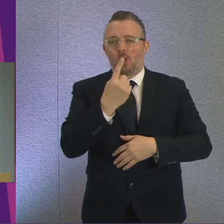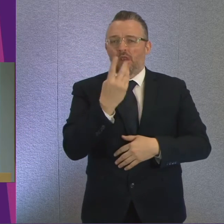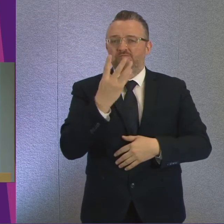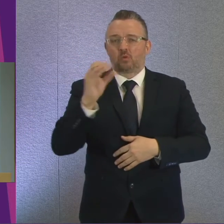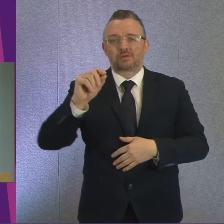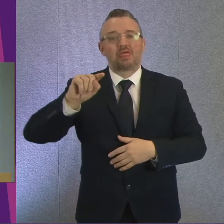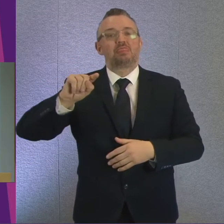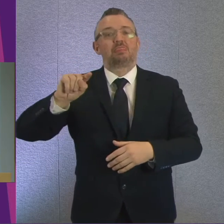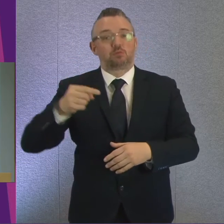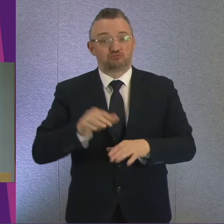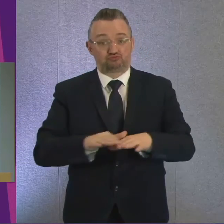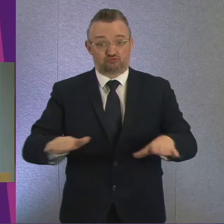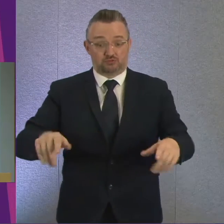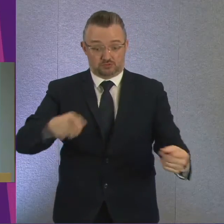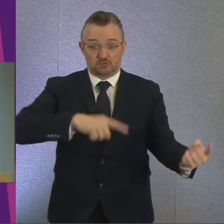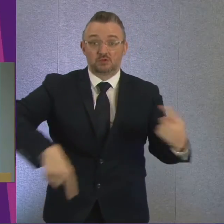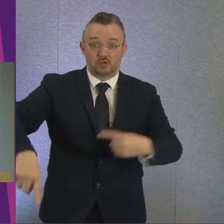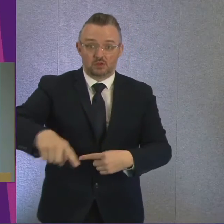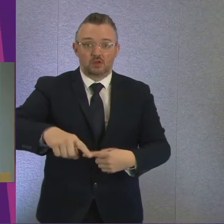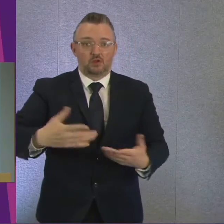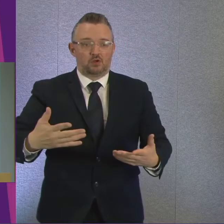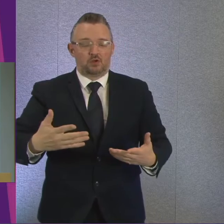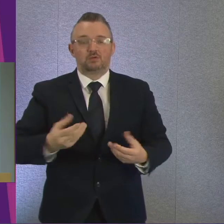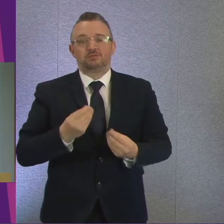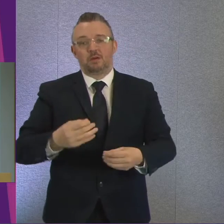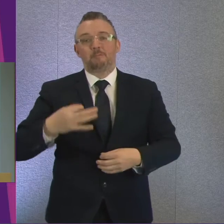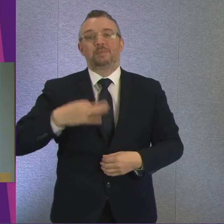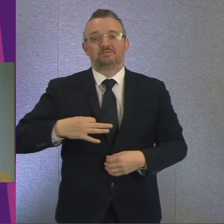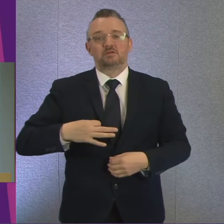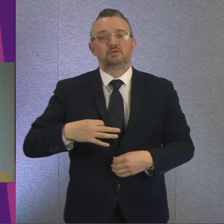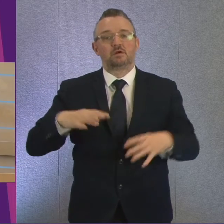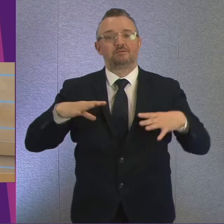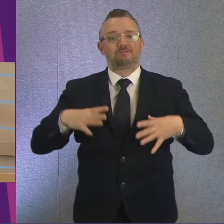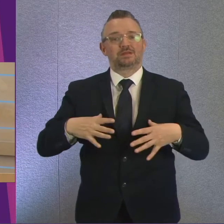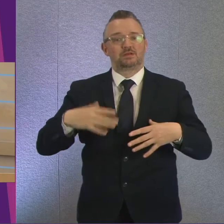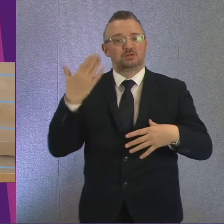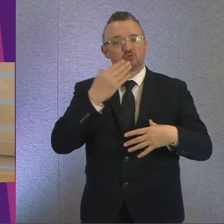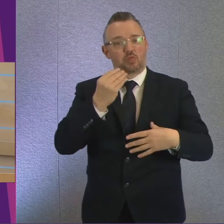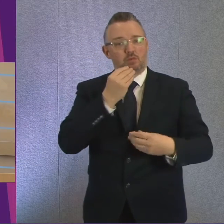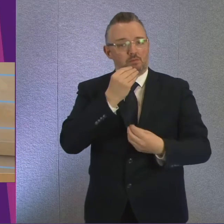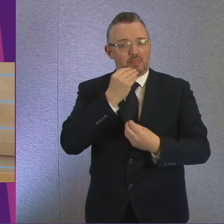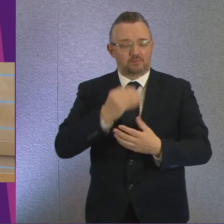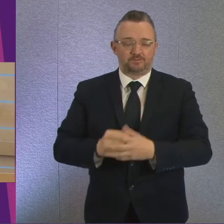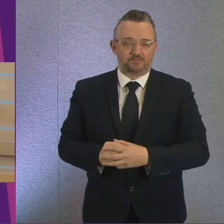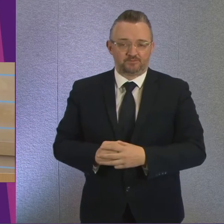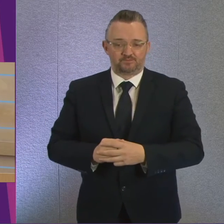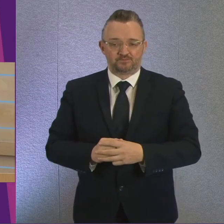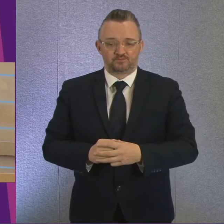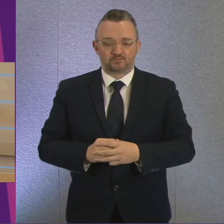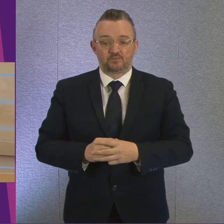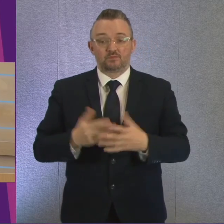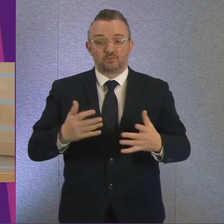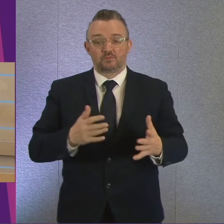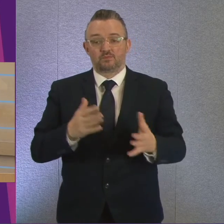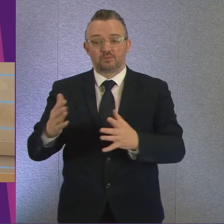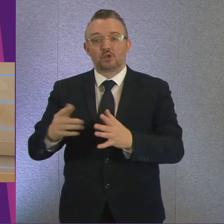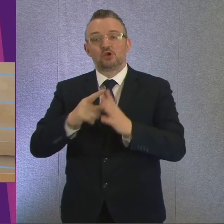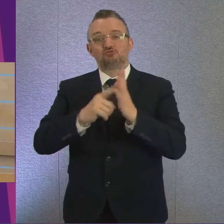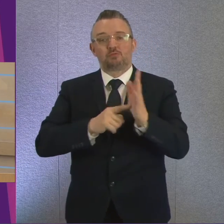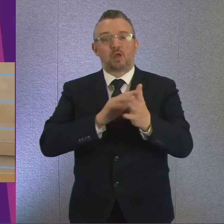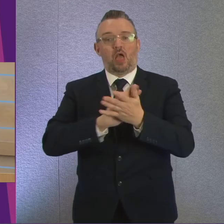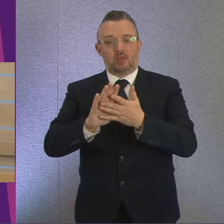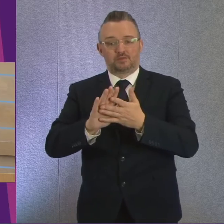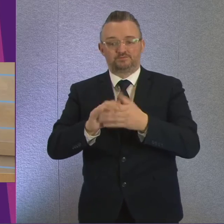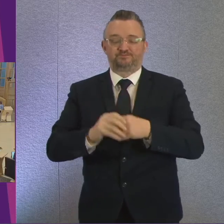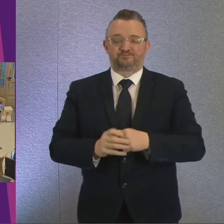in Scotland are currently benefiting from free school meals. Thank you very much. Jamie Halker-Johnson to be followed by